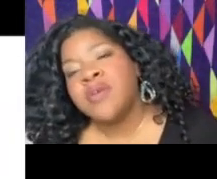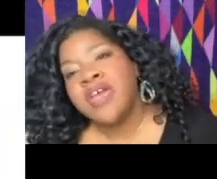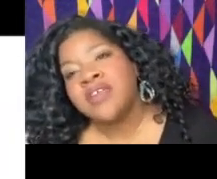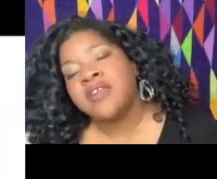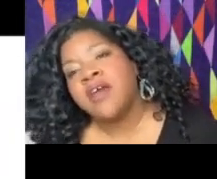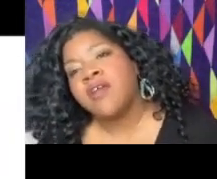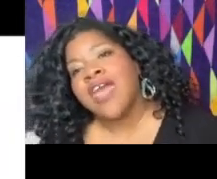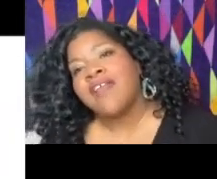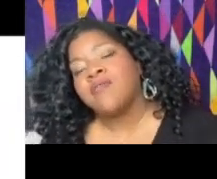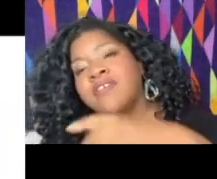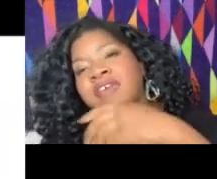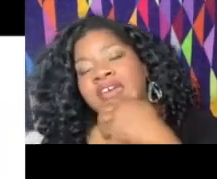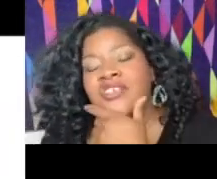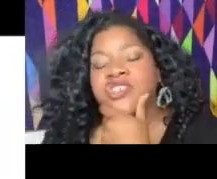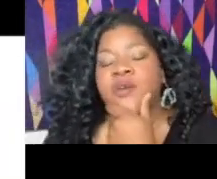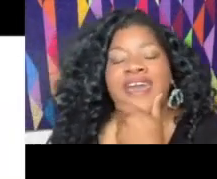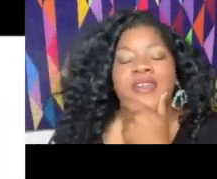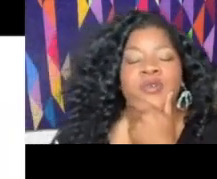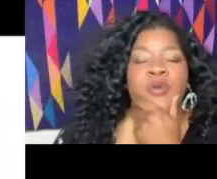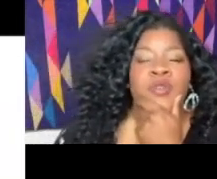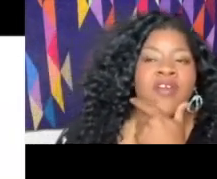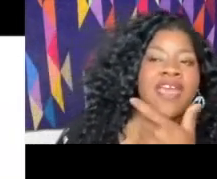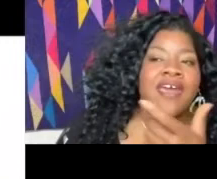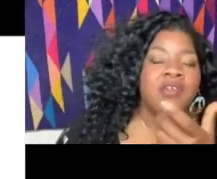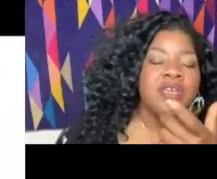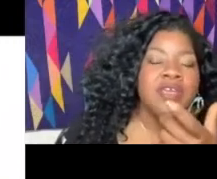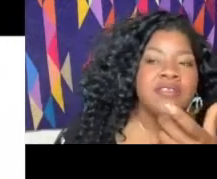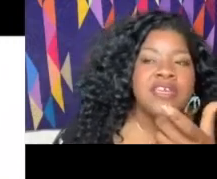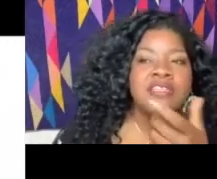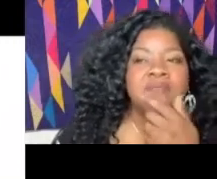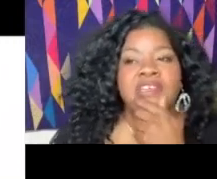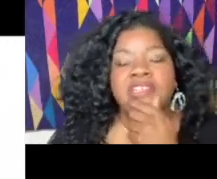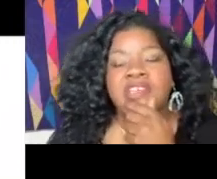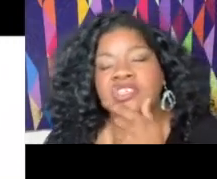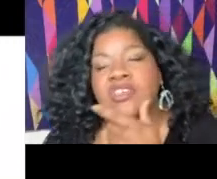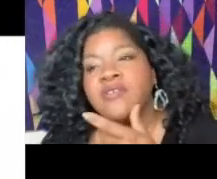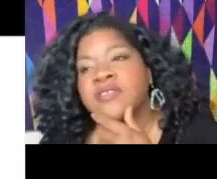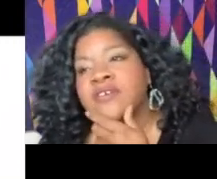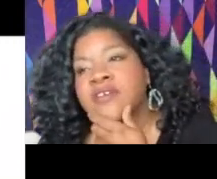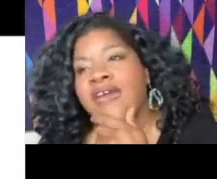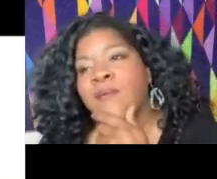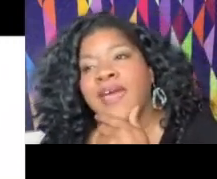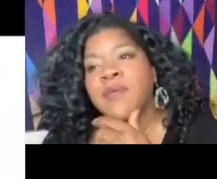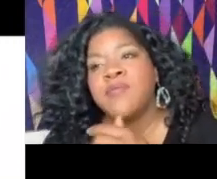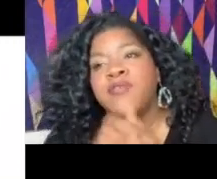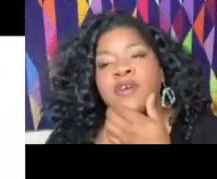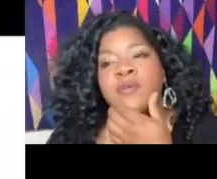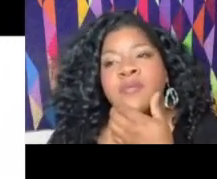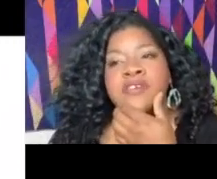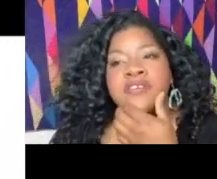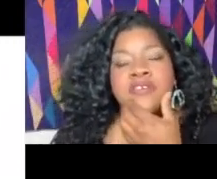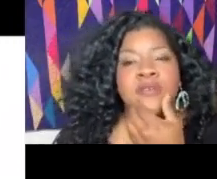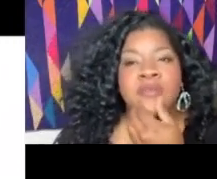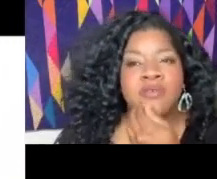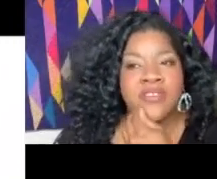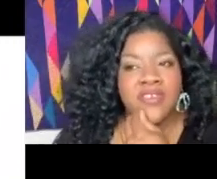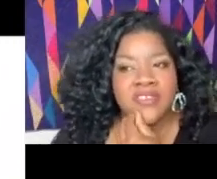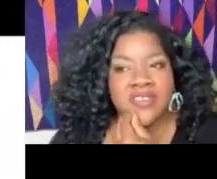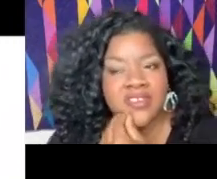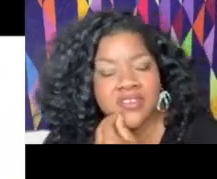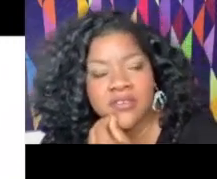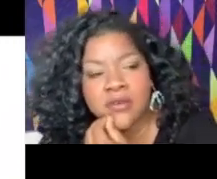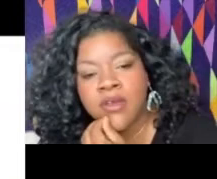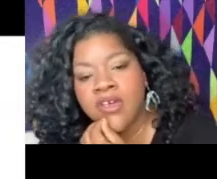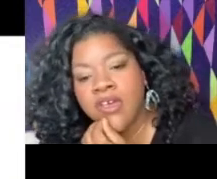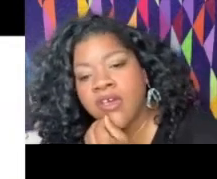A woman at an art gallery that I had a show at, who owned the art gallery, said to me that she understood how Black people feel when the police accuse them of doing things